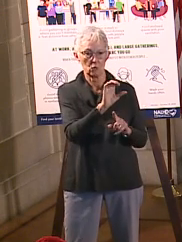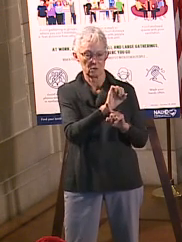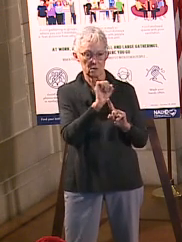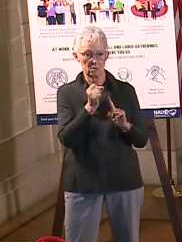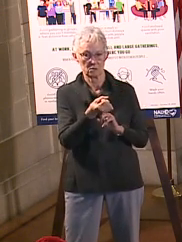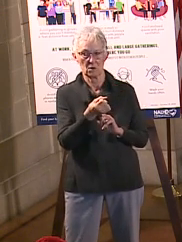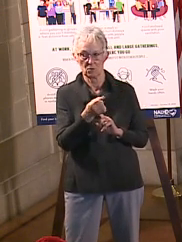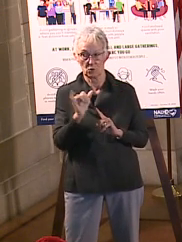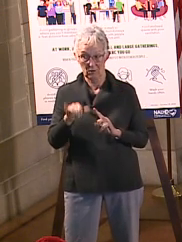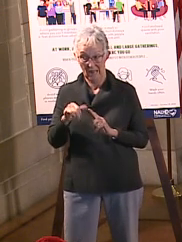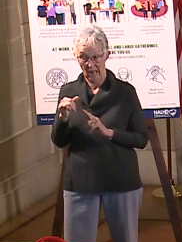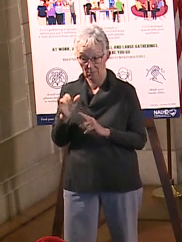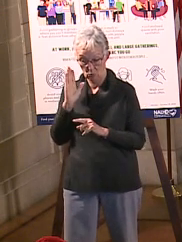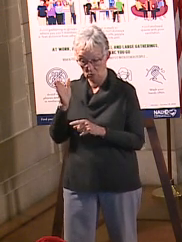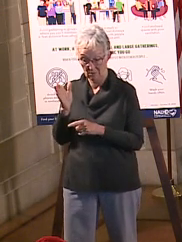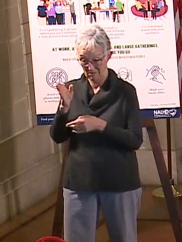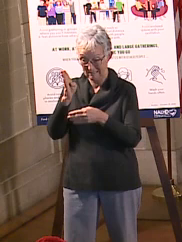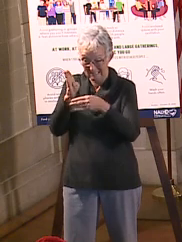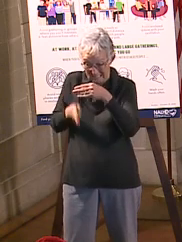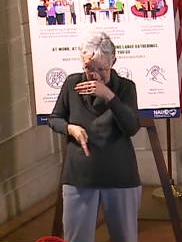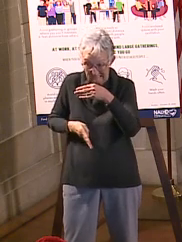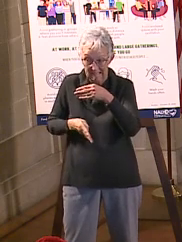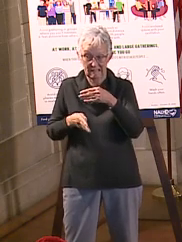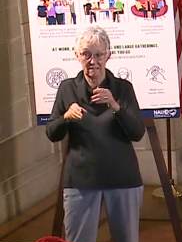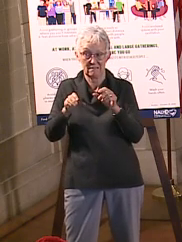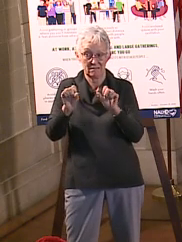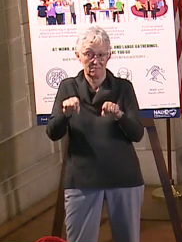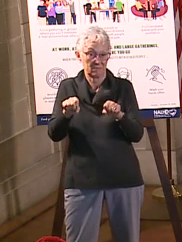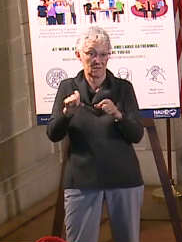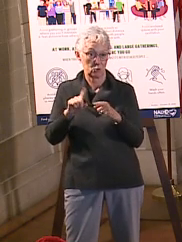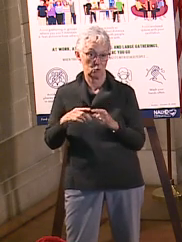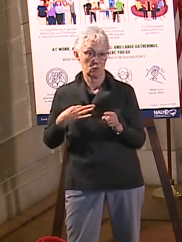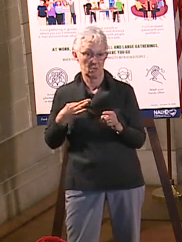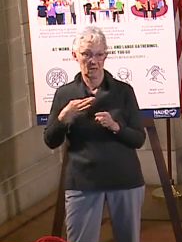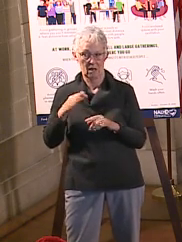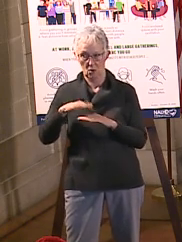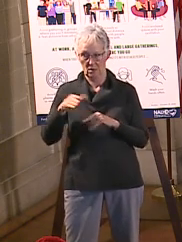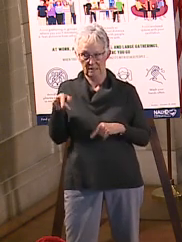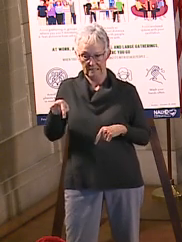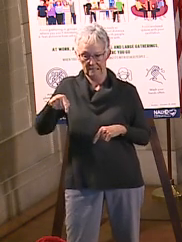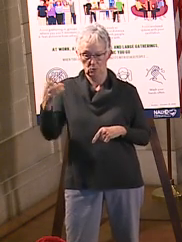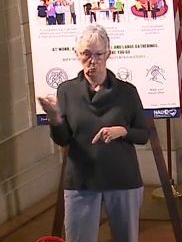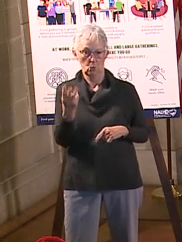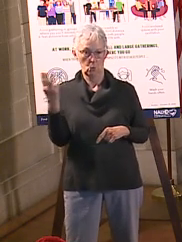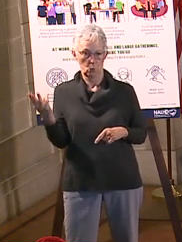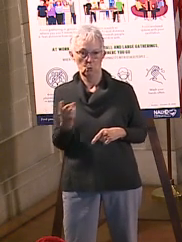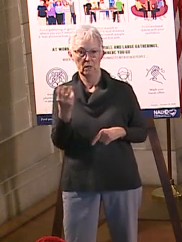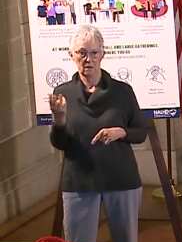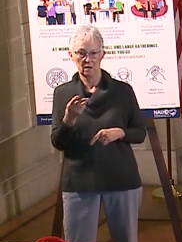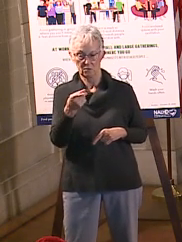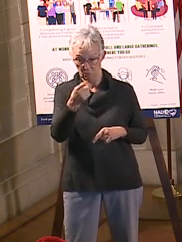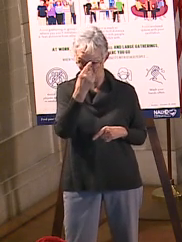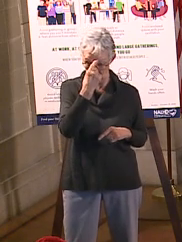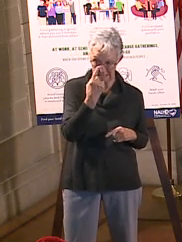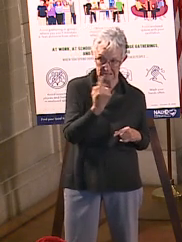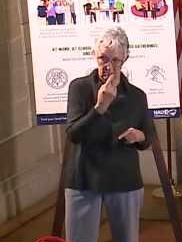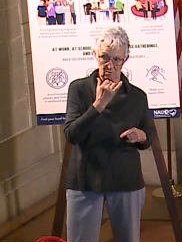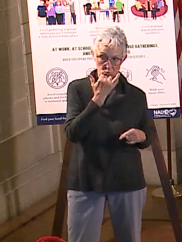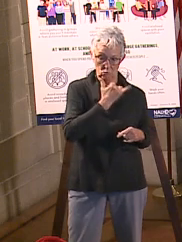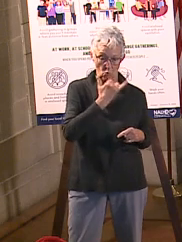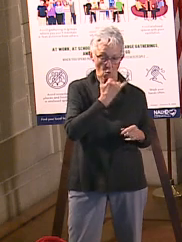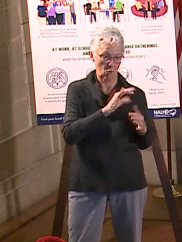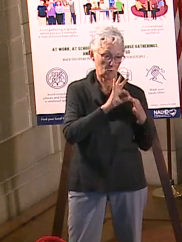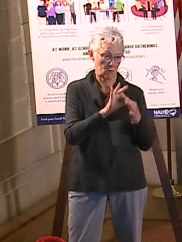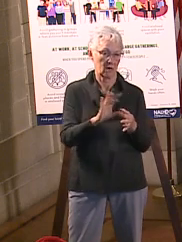deadline, again, is Wednesday for that. So please, if you think that there was an error on your grant application, call in, let us know. You can find that phone number